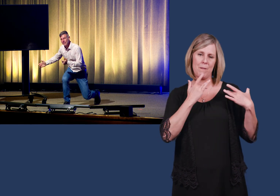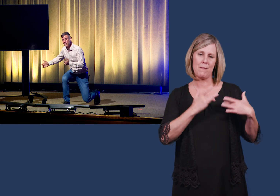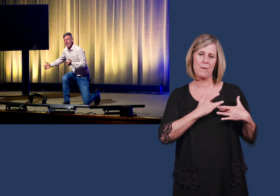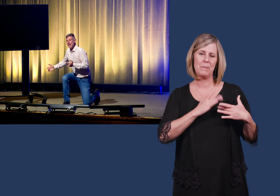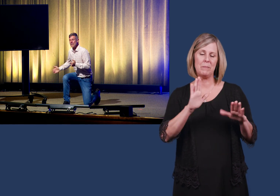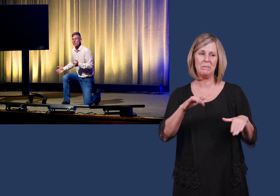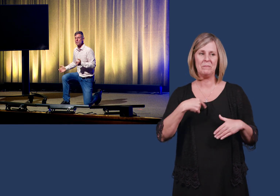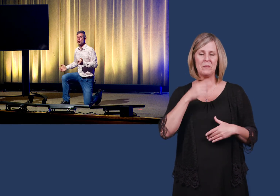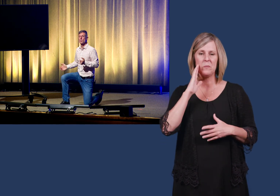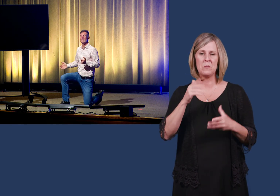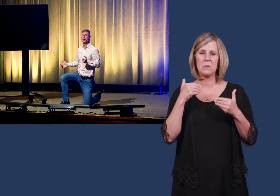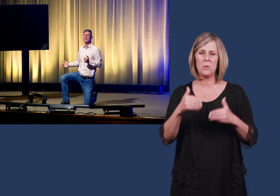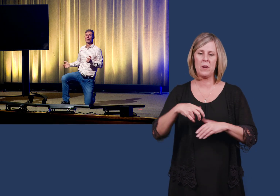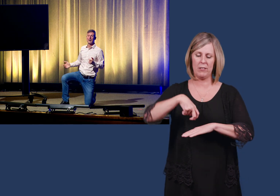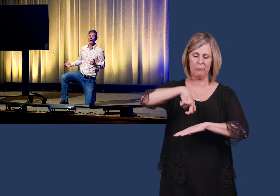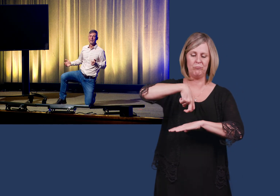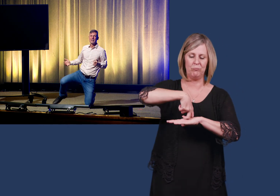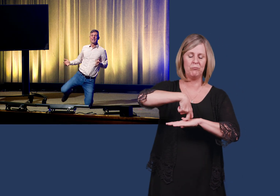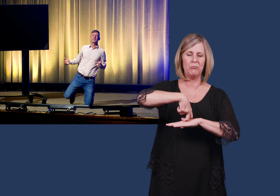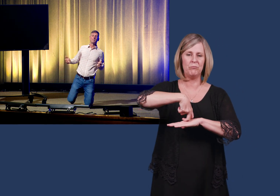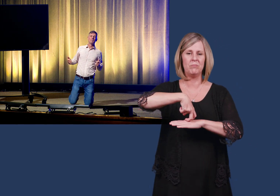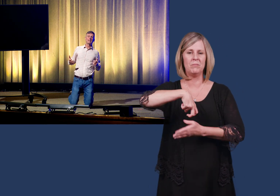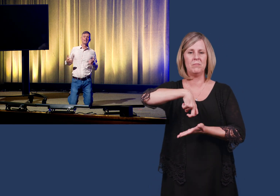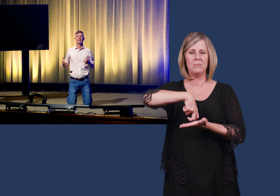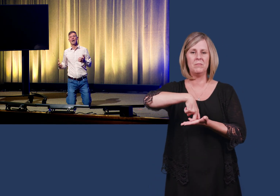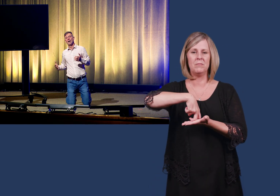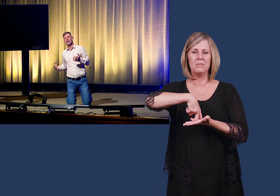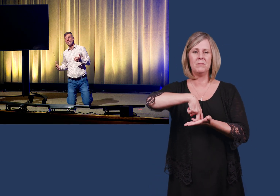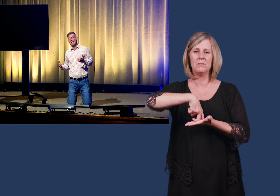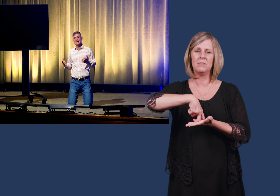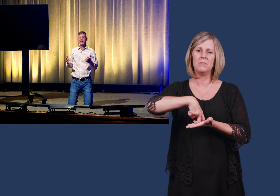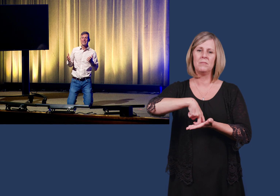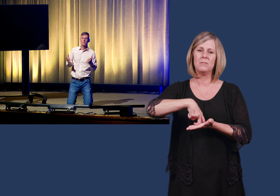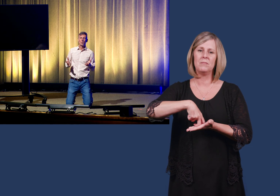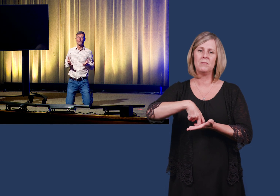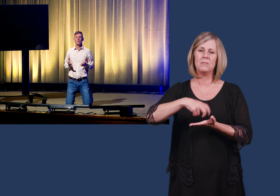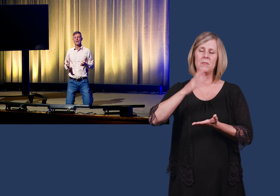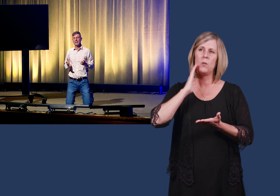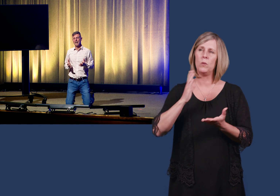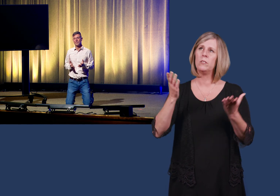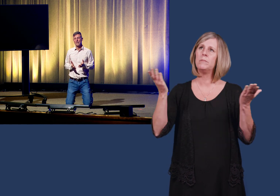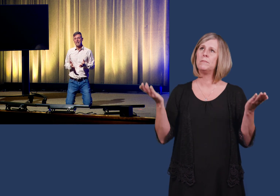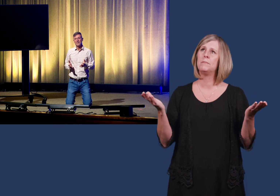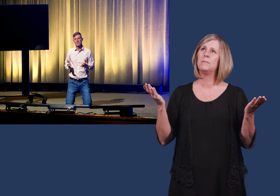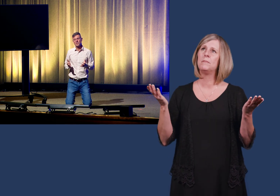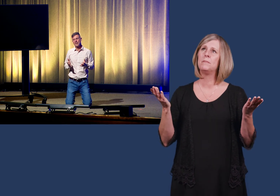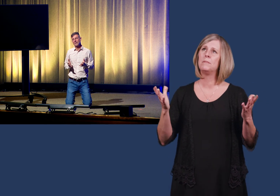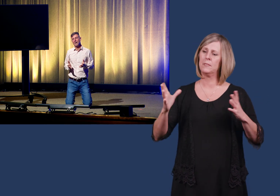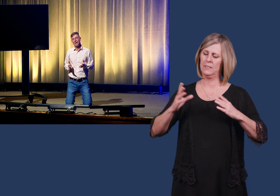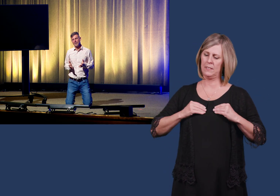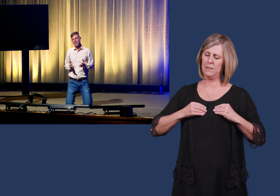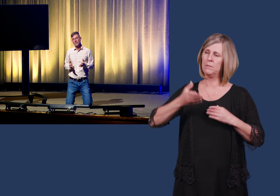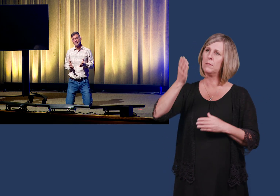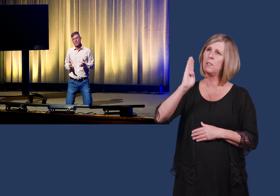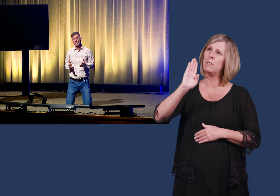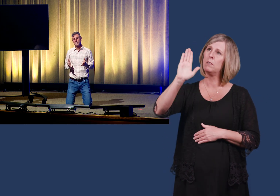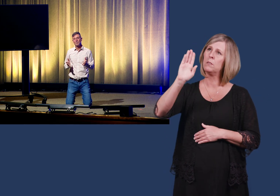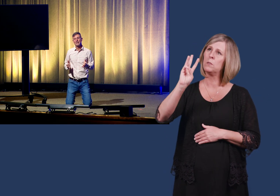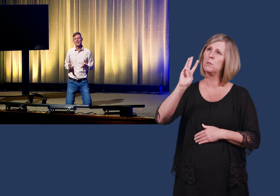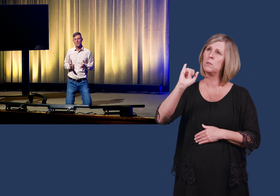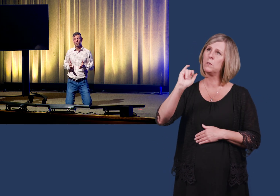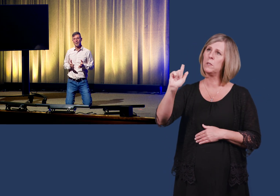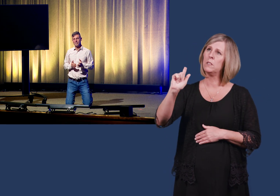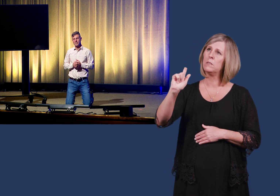knees here and just surrender to God and submit to God in his will in my life and just say, God,